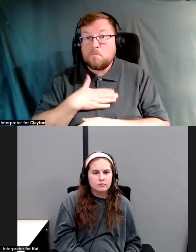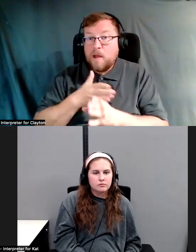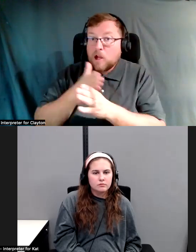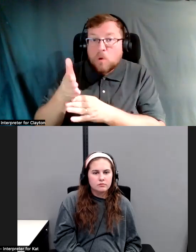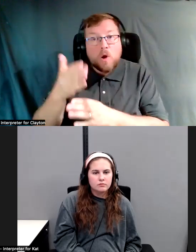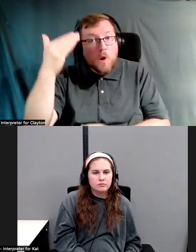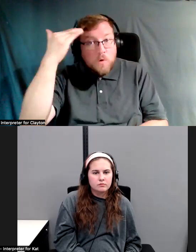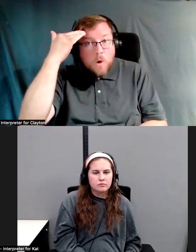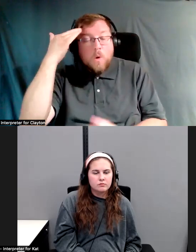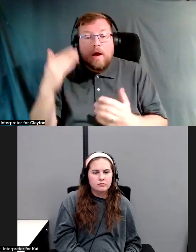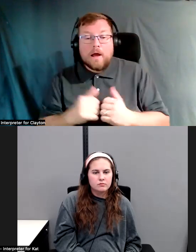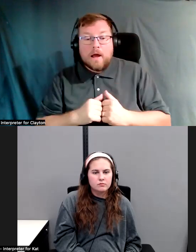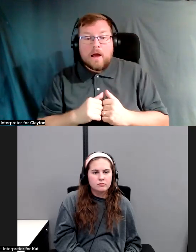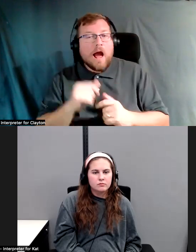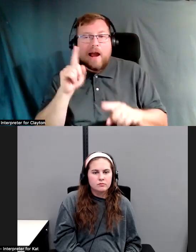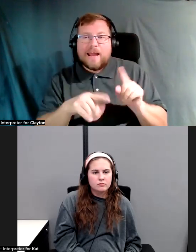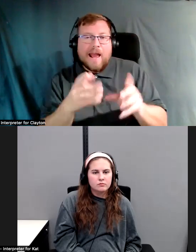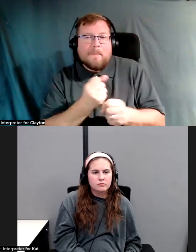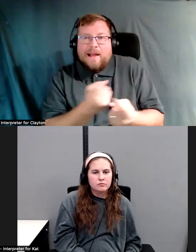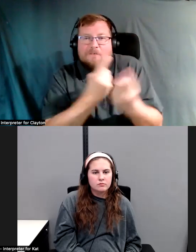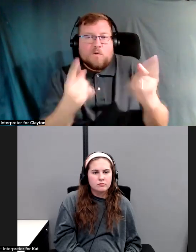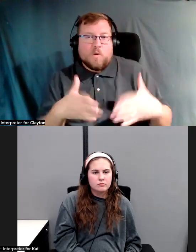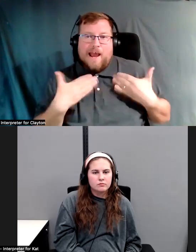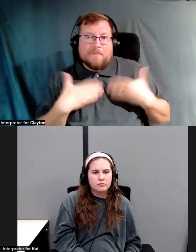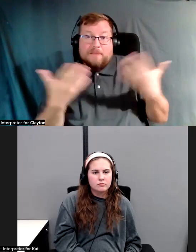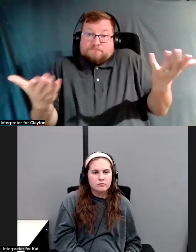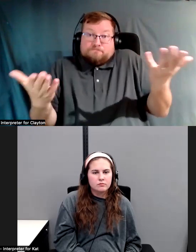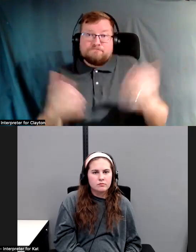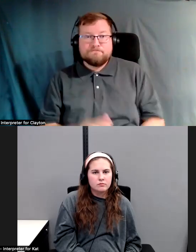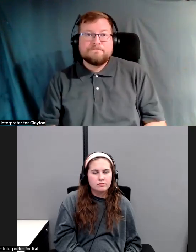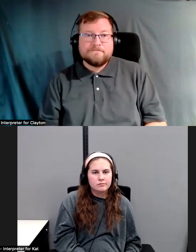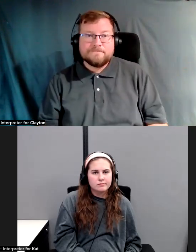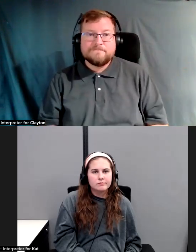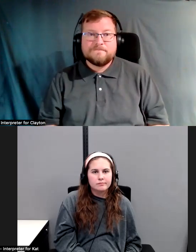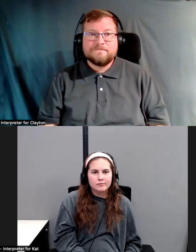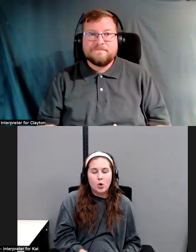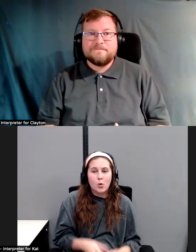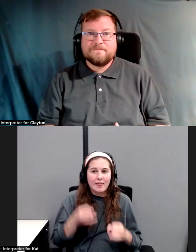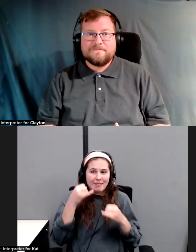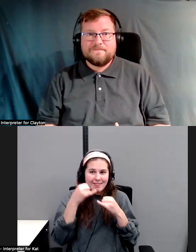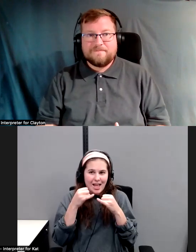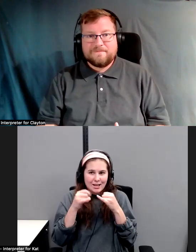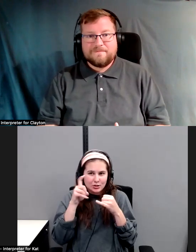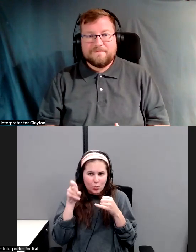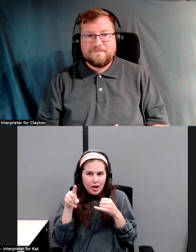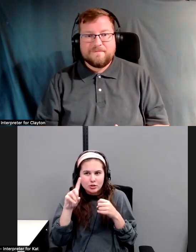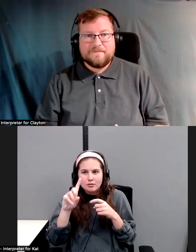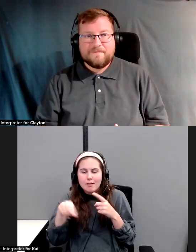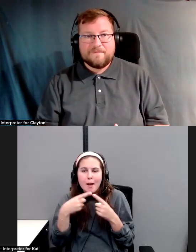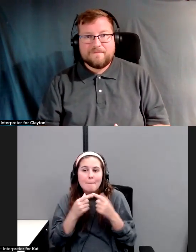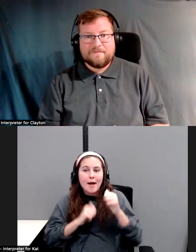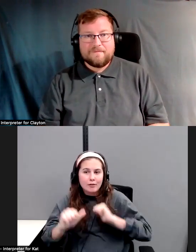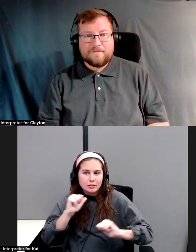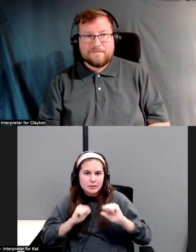that you're not going to be able to appease everybody. Okay, last question about the tone acting. Do you have